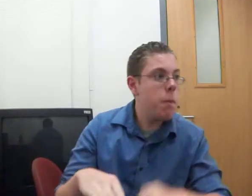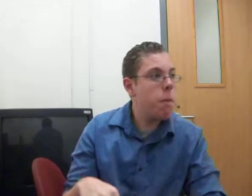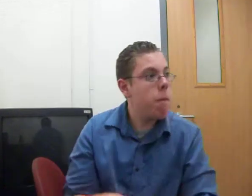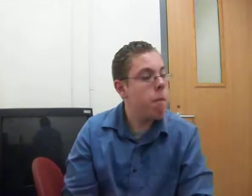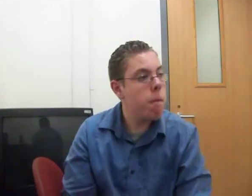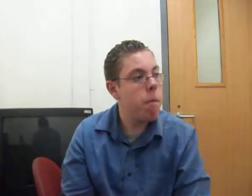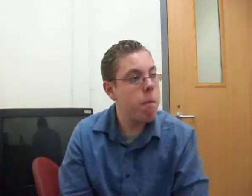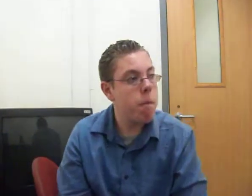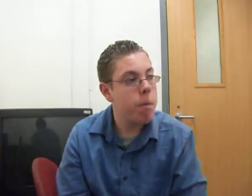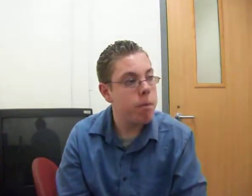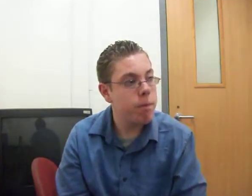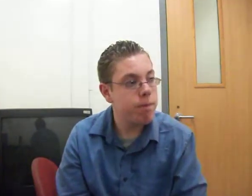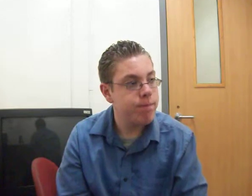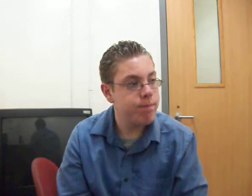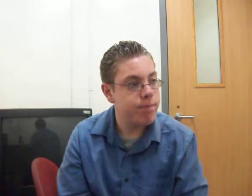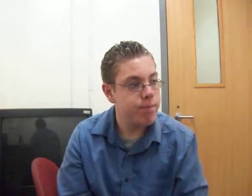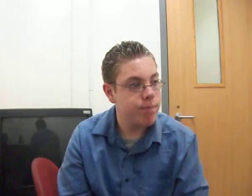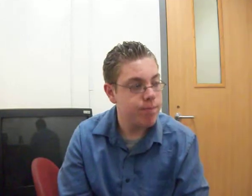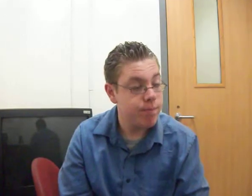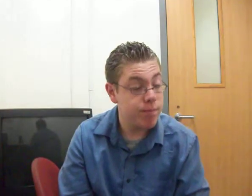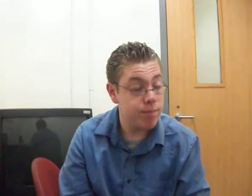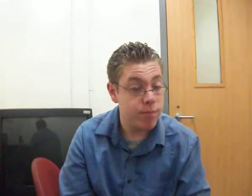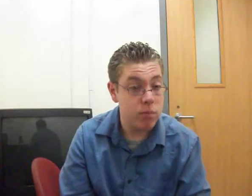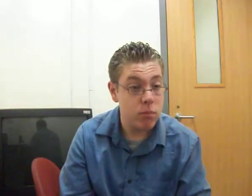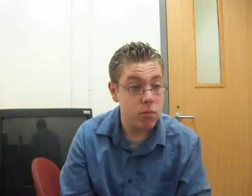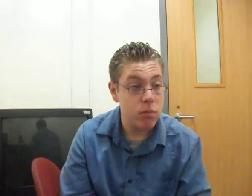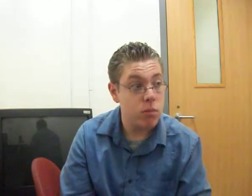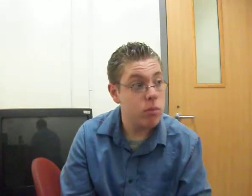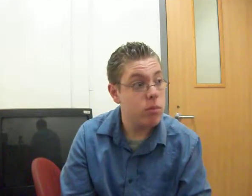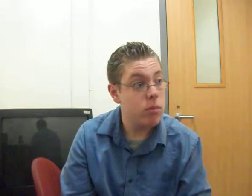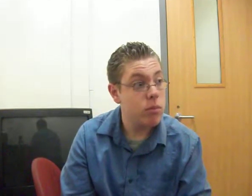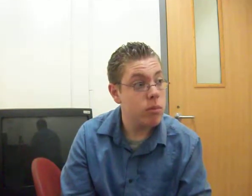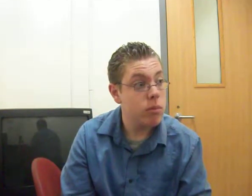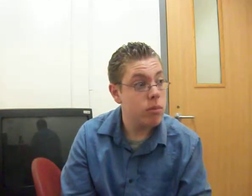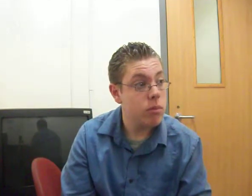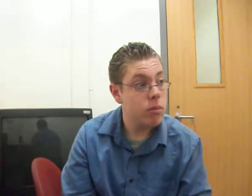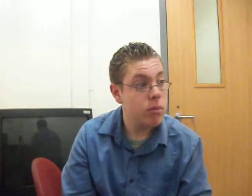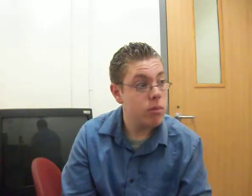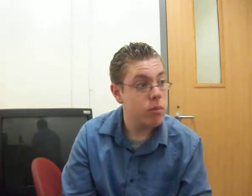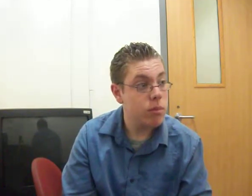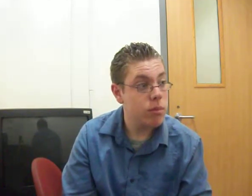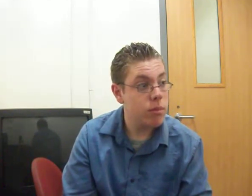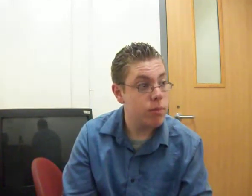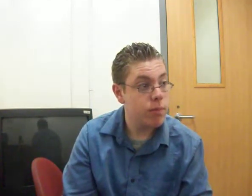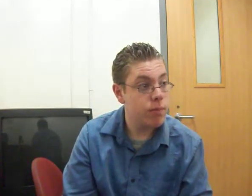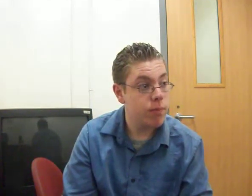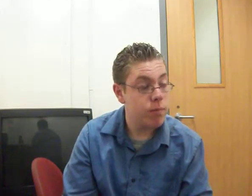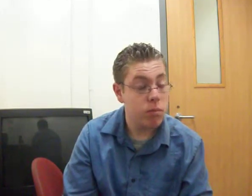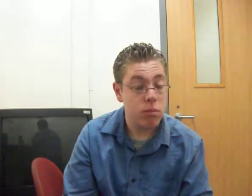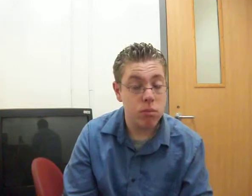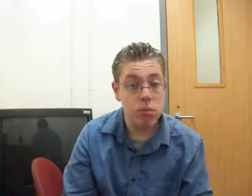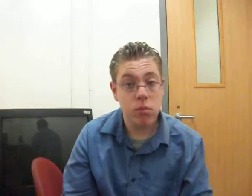In other words, if there's an island you like to go to here off San Diego, I like to go to Catalina.